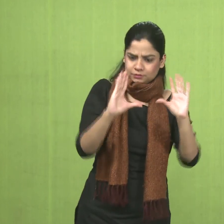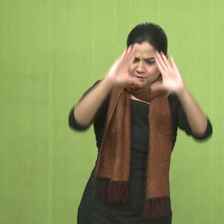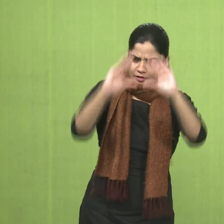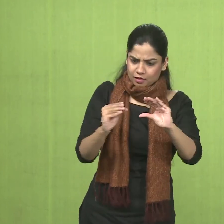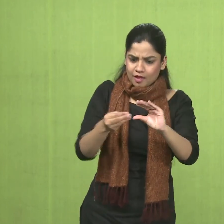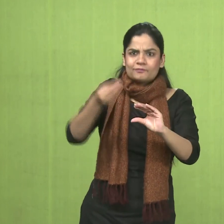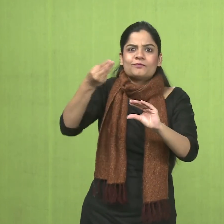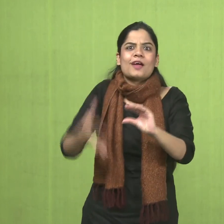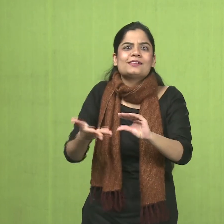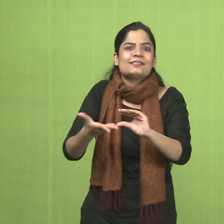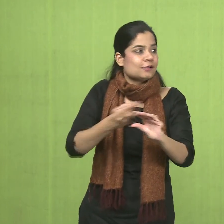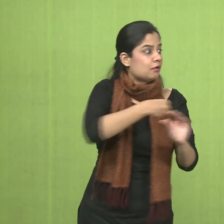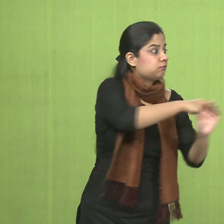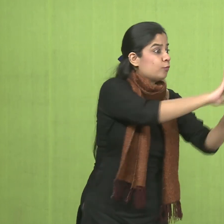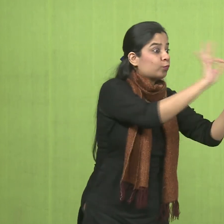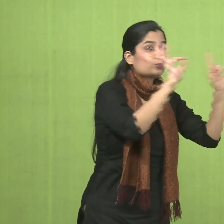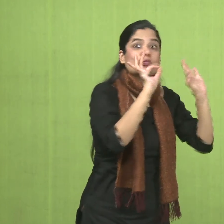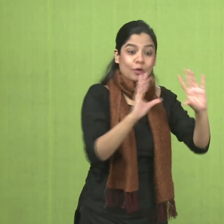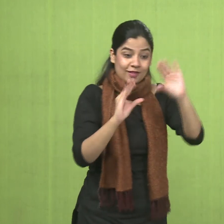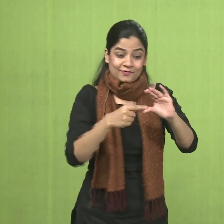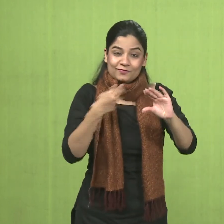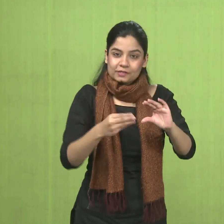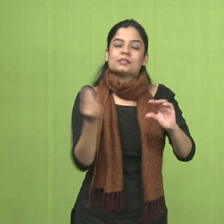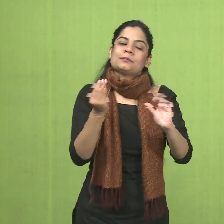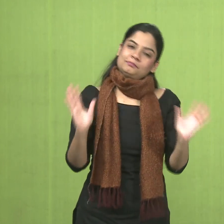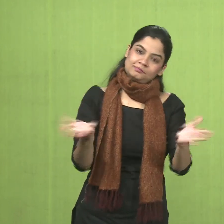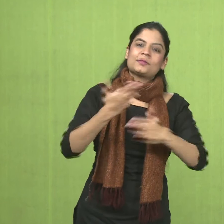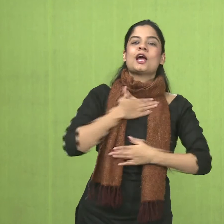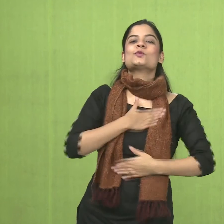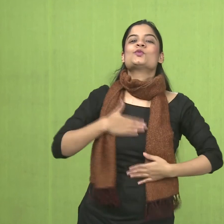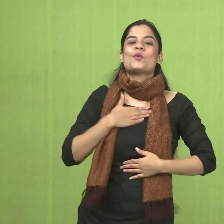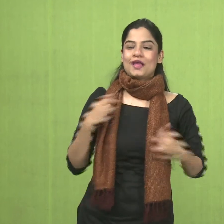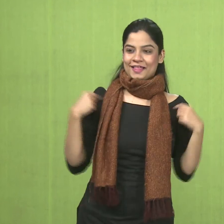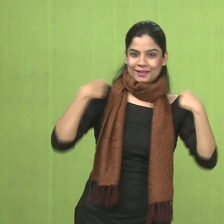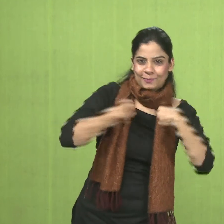been done and we are left with some money, then we can go for our desires. For example, we can buy